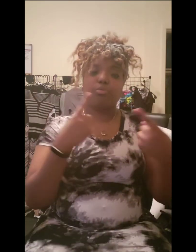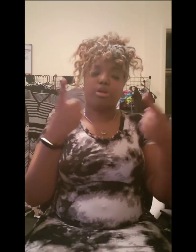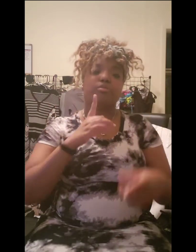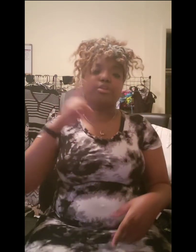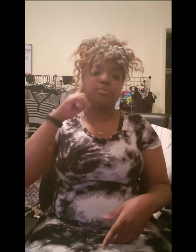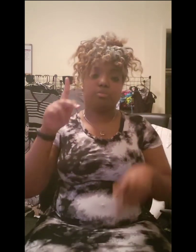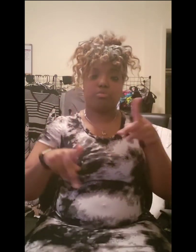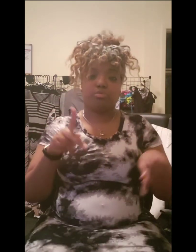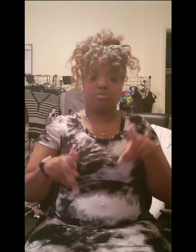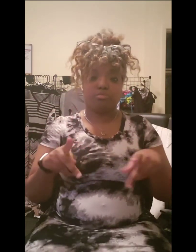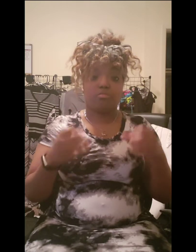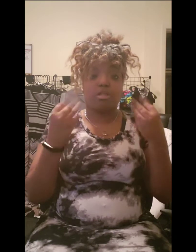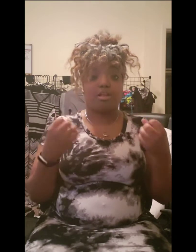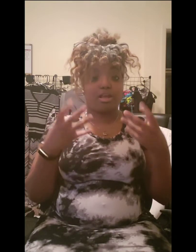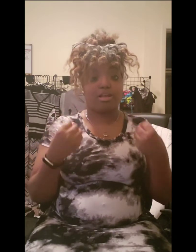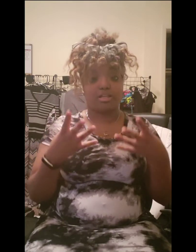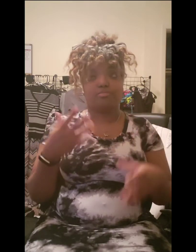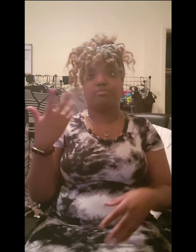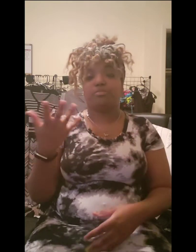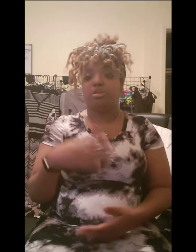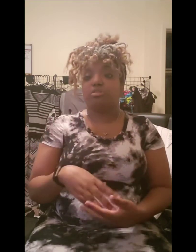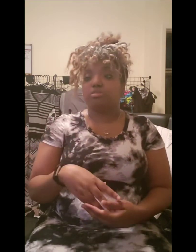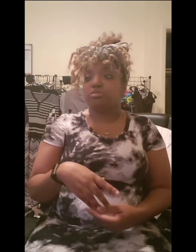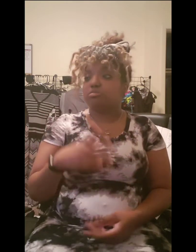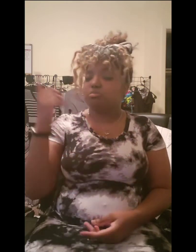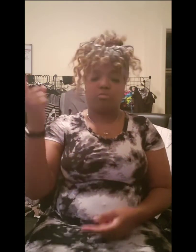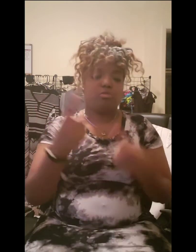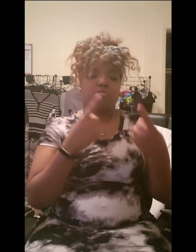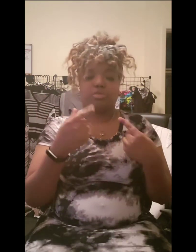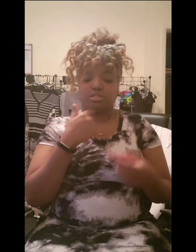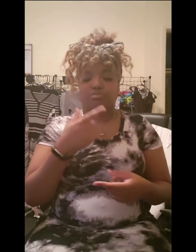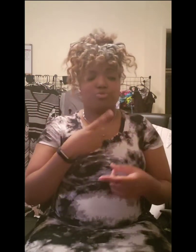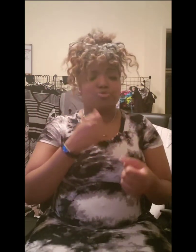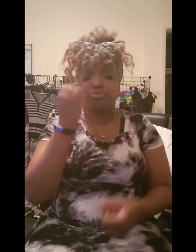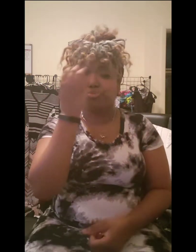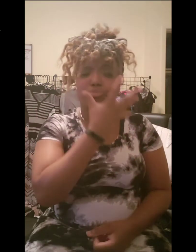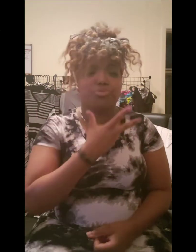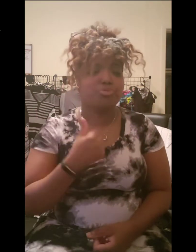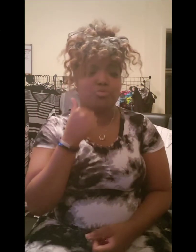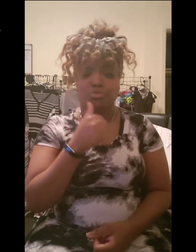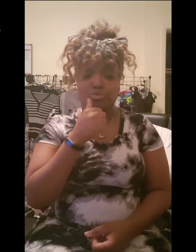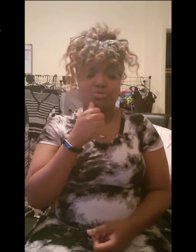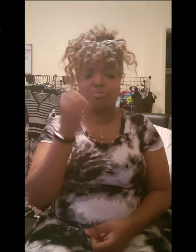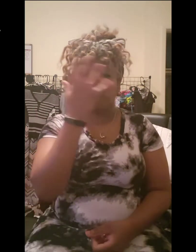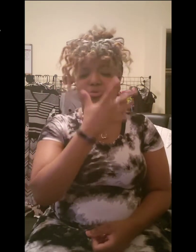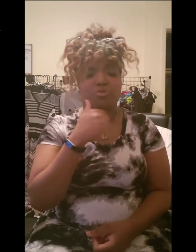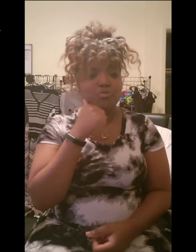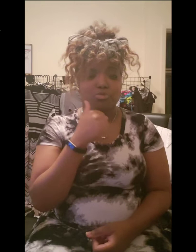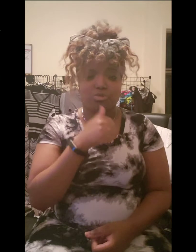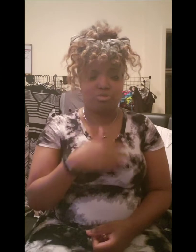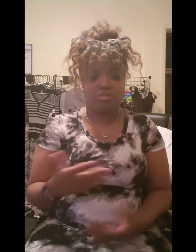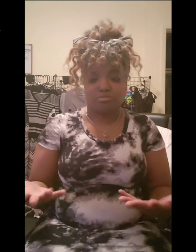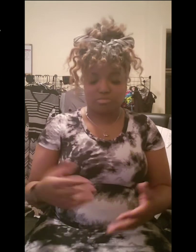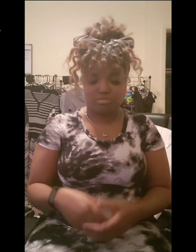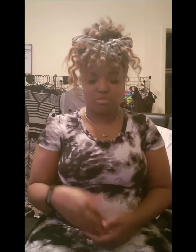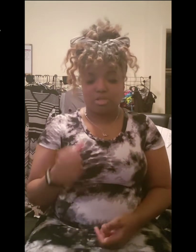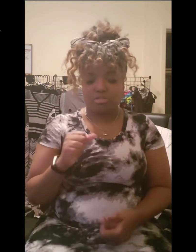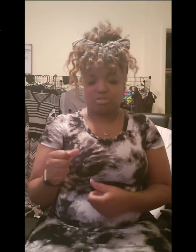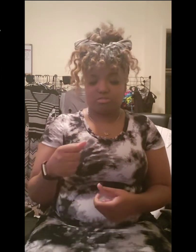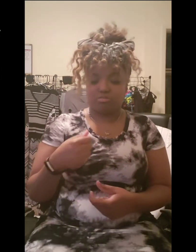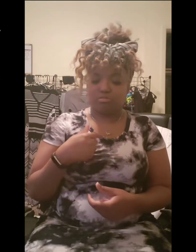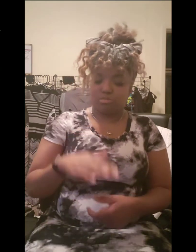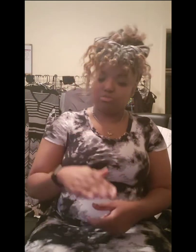baby, younger, I would say between my baby years and I want to say about 7 or 8, I was in a deaf